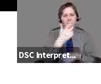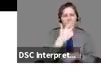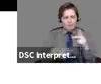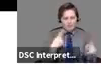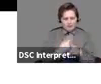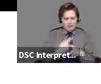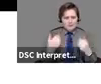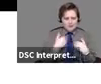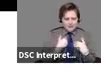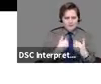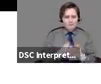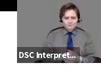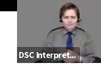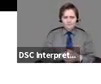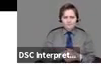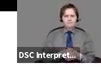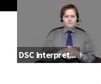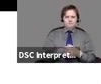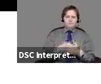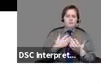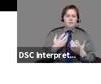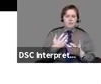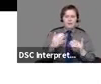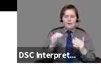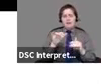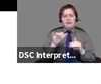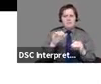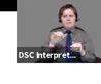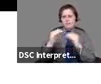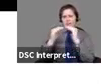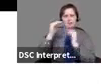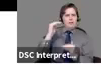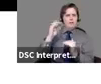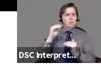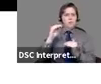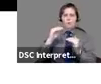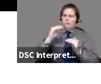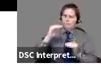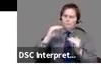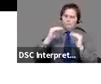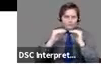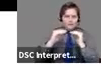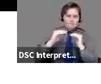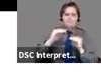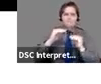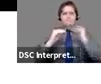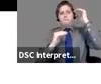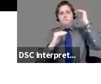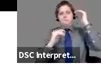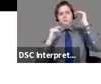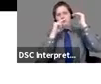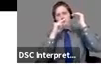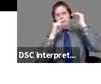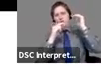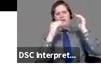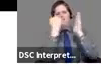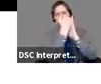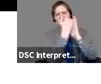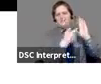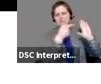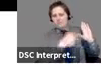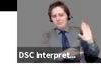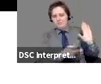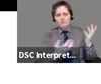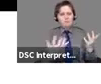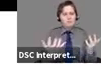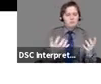of abuse that is of equal nature and sometimes even more detrimental. They are listed there on the screen. It can